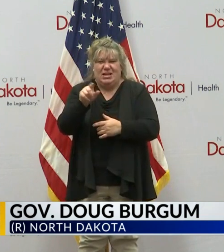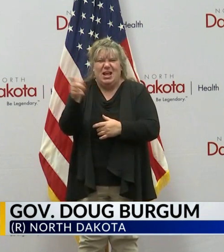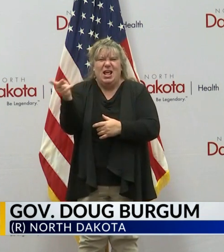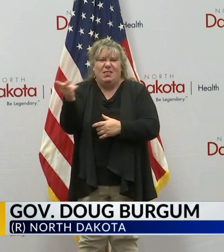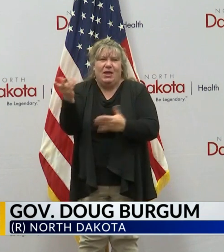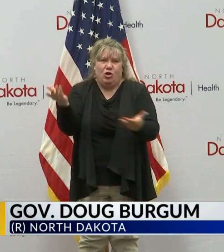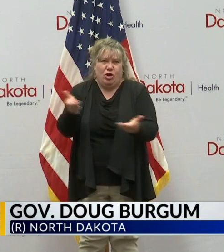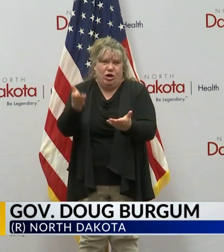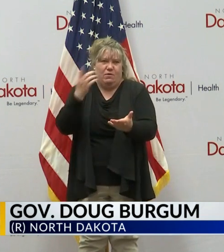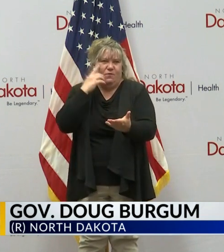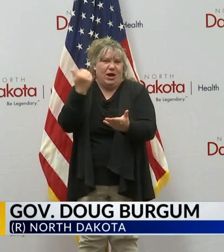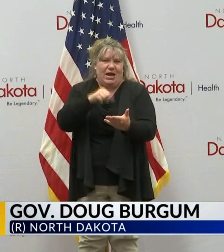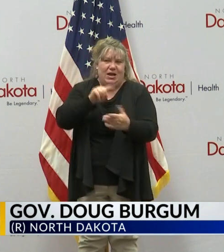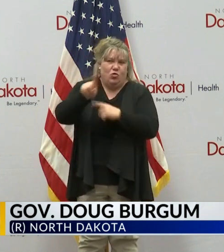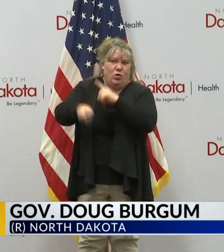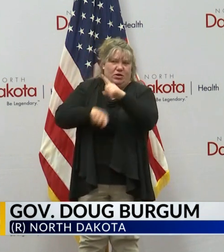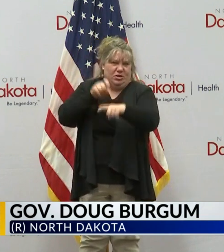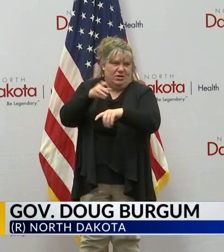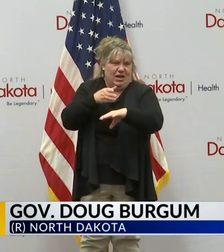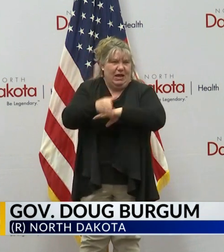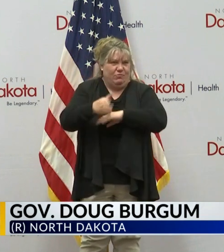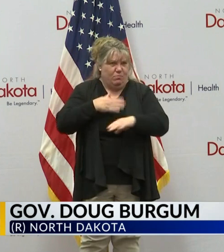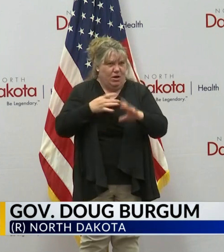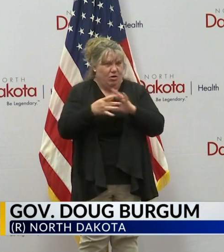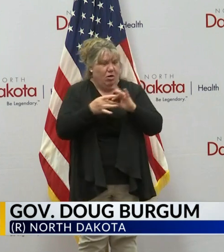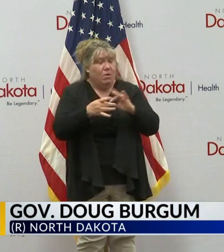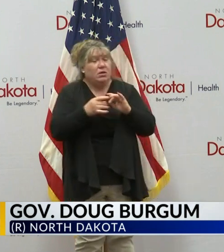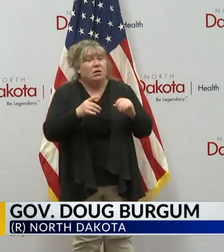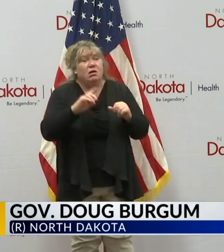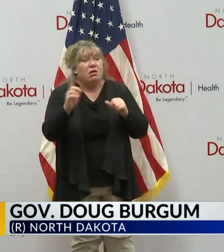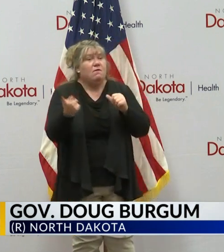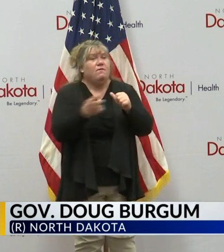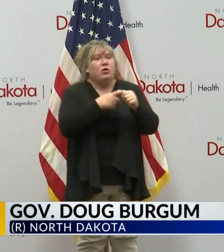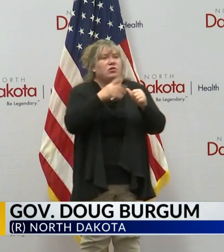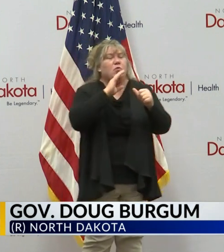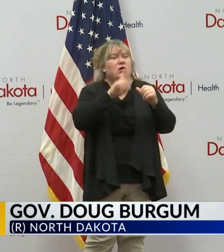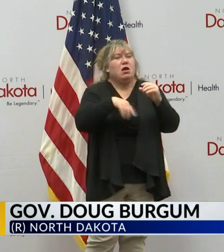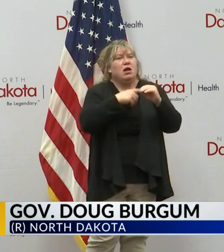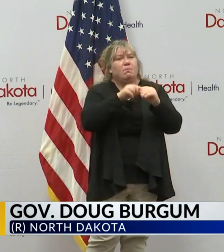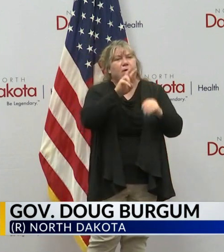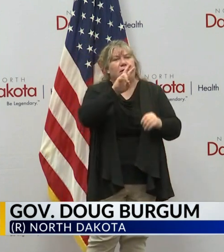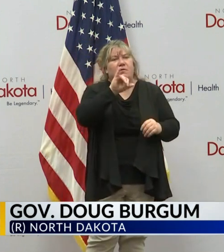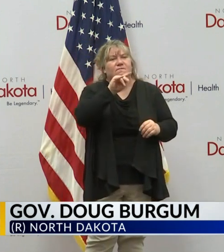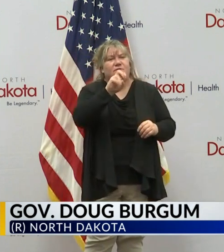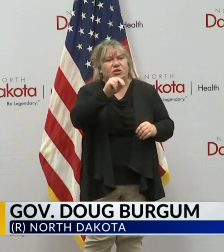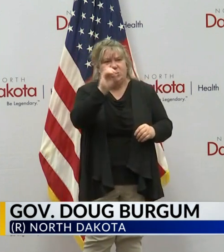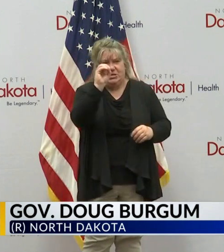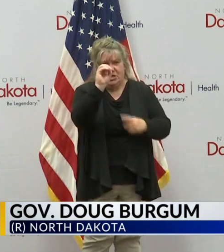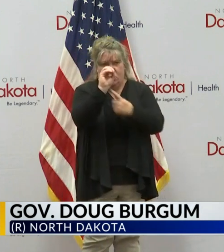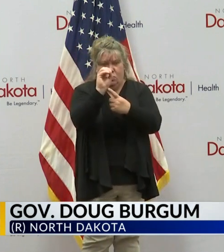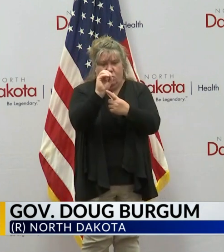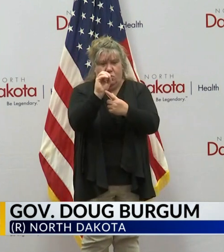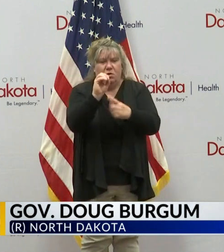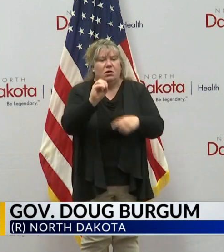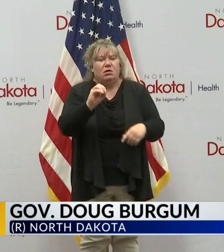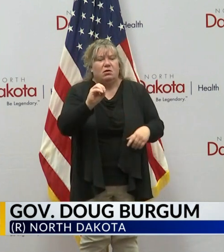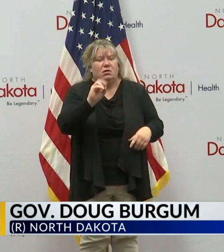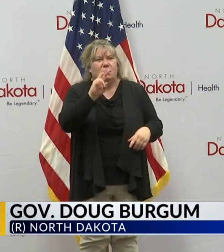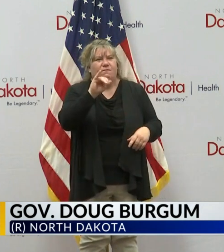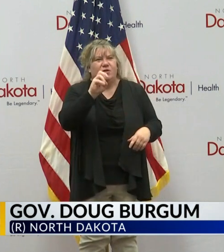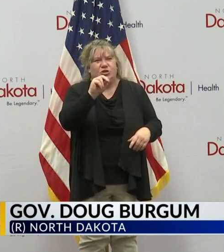questions afterwards. Let me give you a quick update on Vision Zero. This is a reminder as we go back